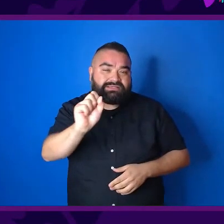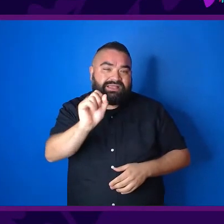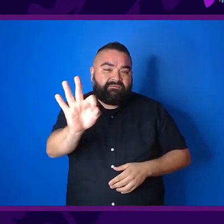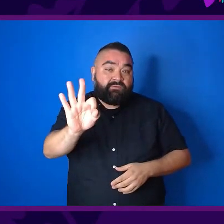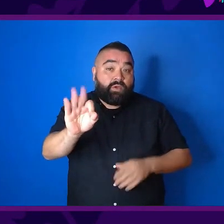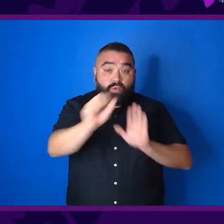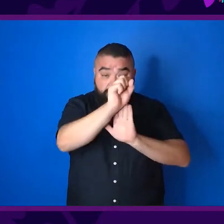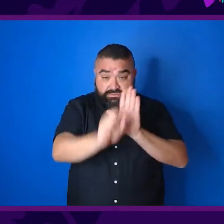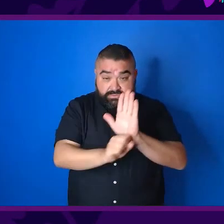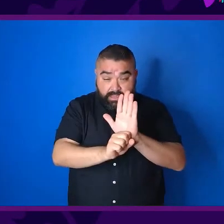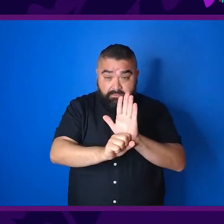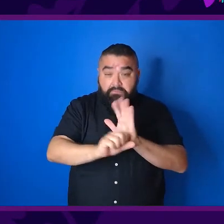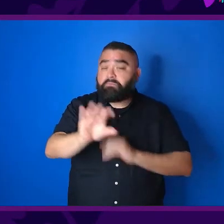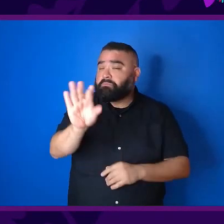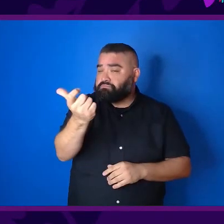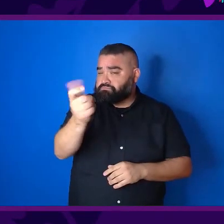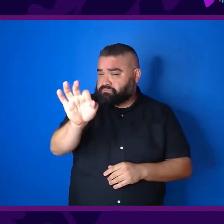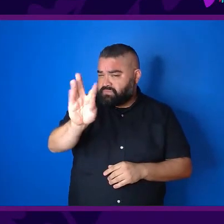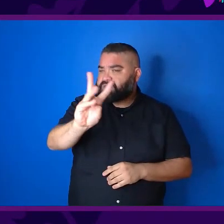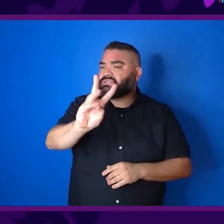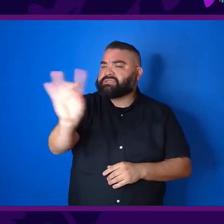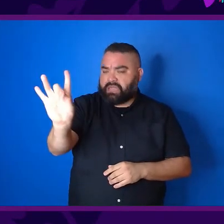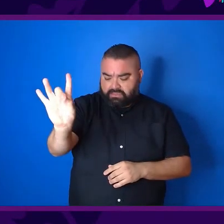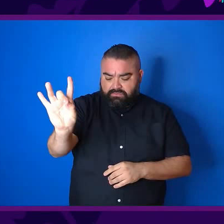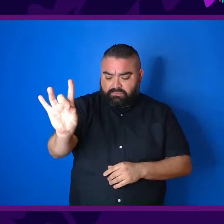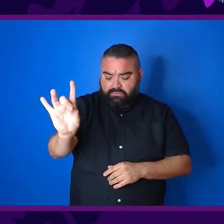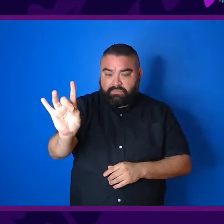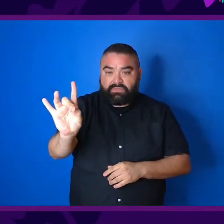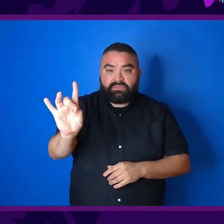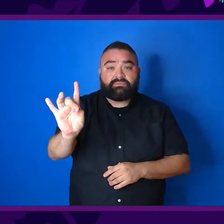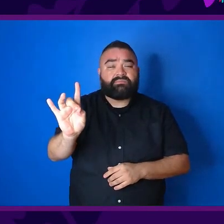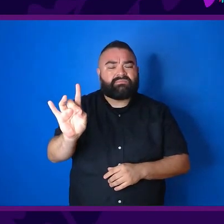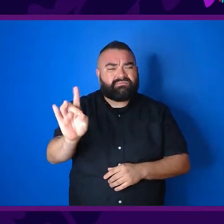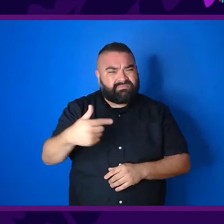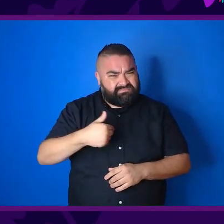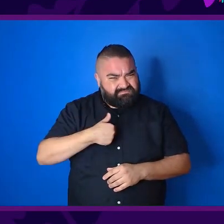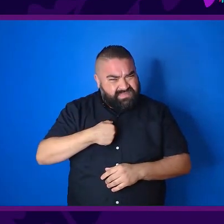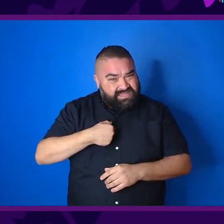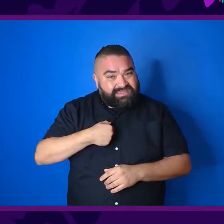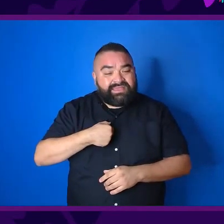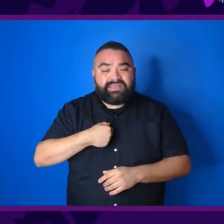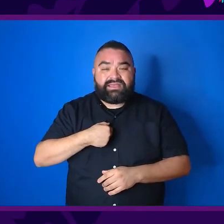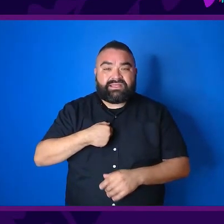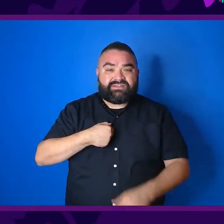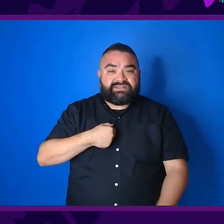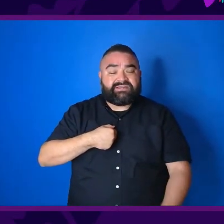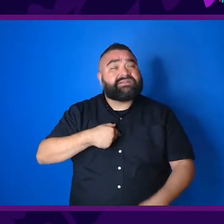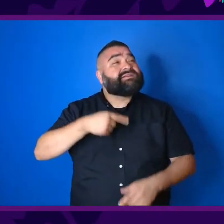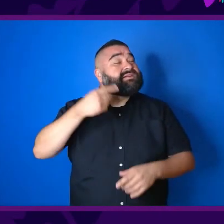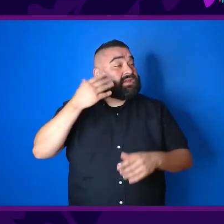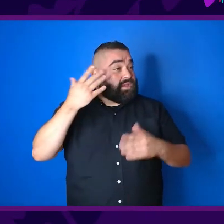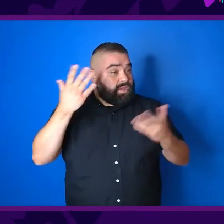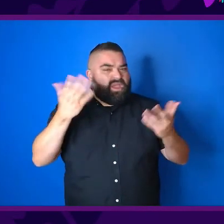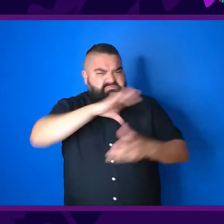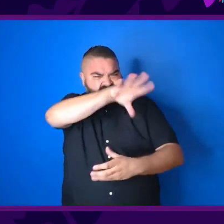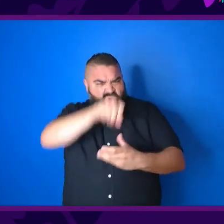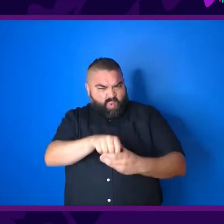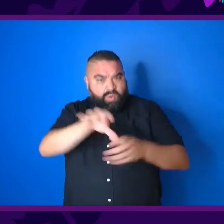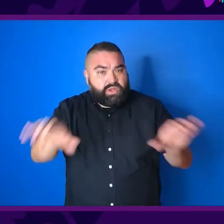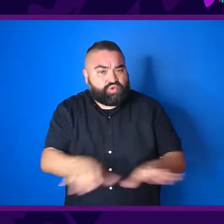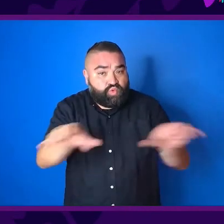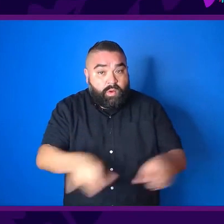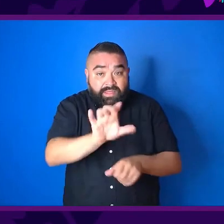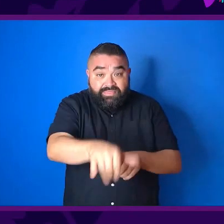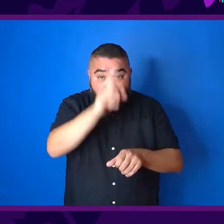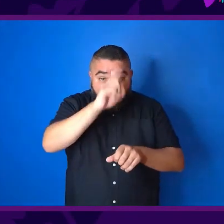1968. And so I was a part of that extraordinary coalition that brought about the School of Ethnic Studies,